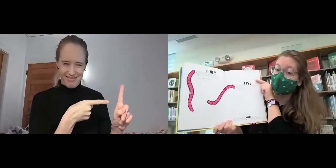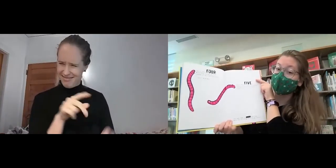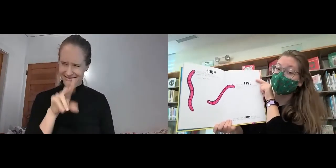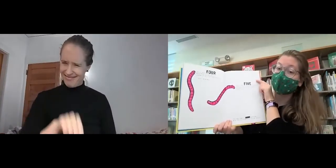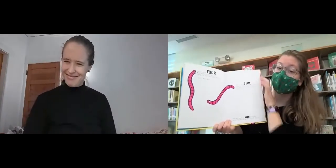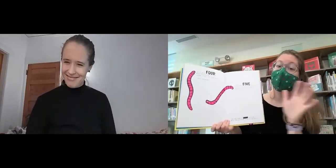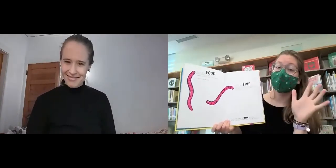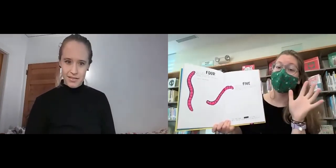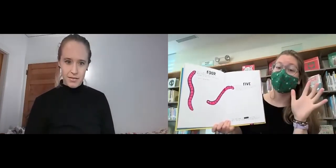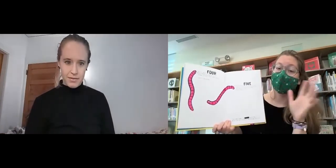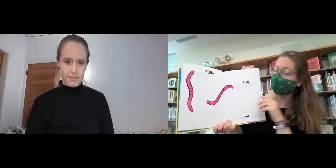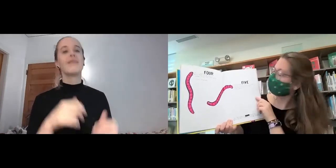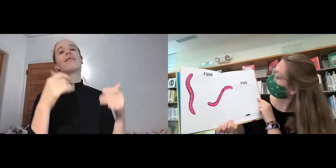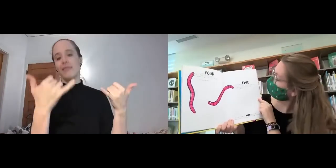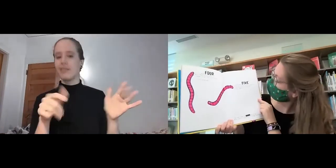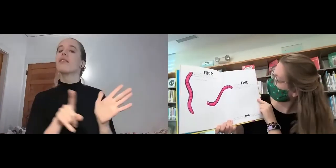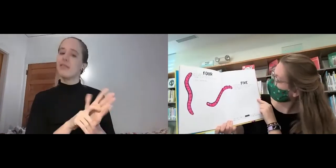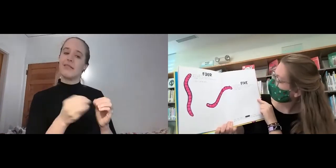Here is worm 5.